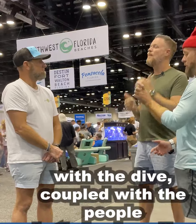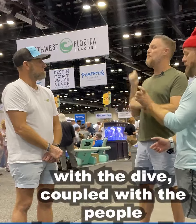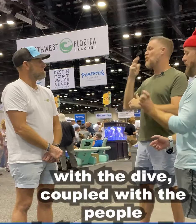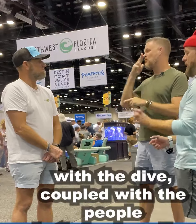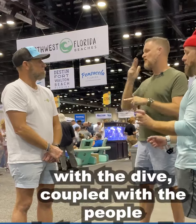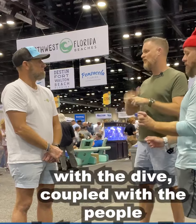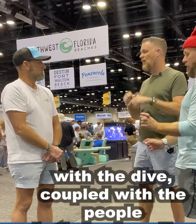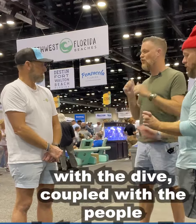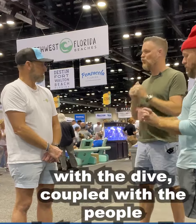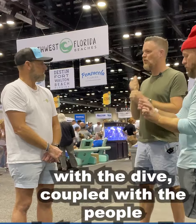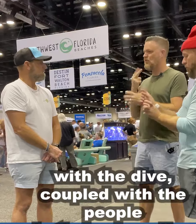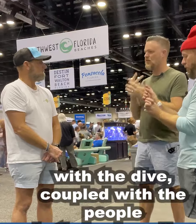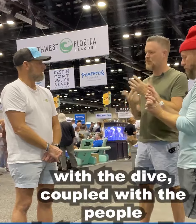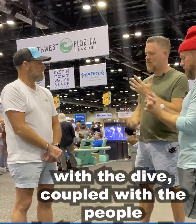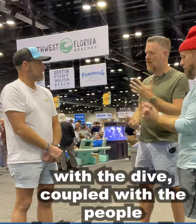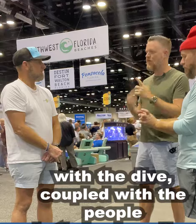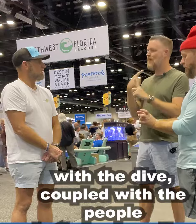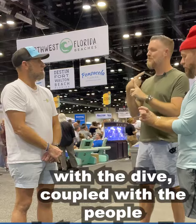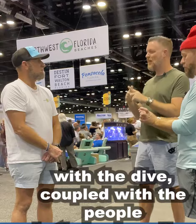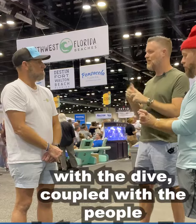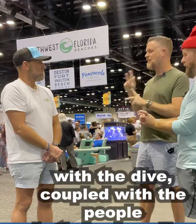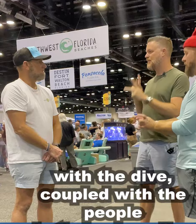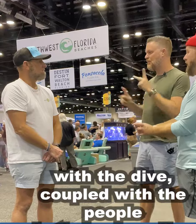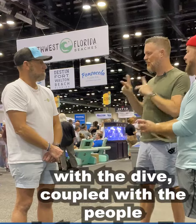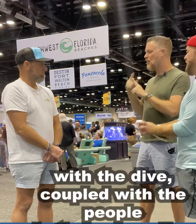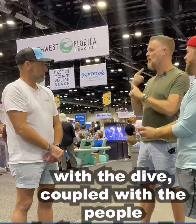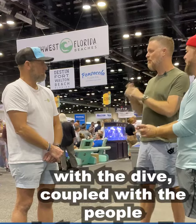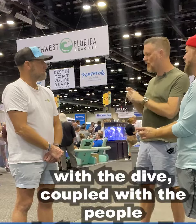the dive coupled with the people and the surrounding activities.